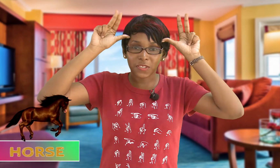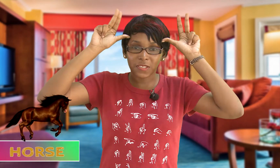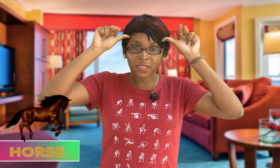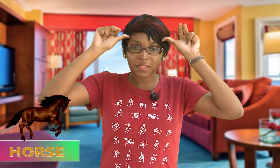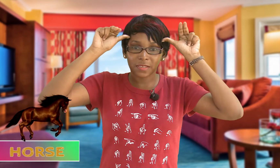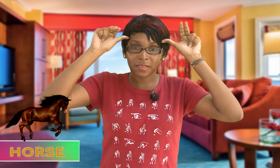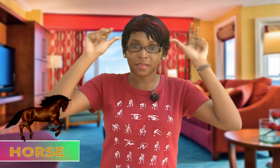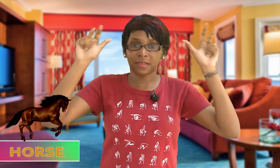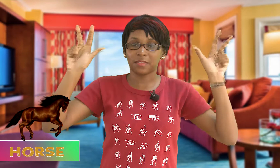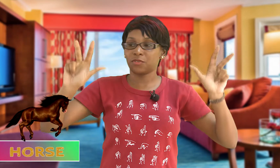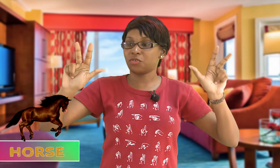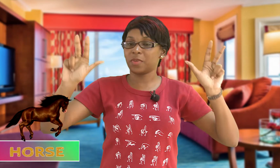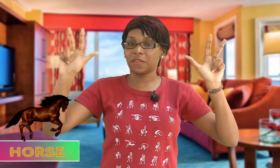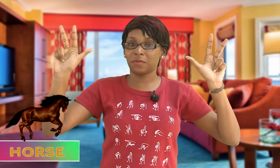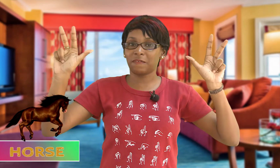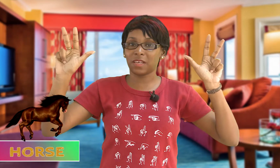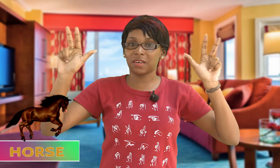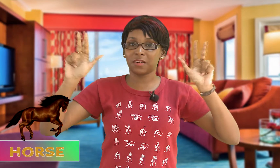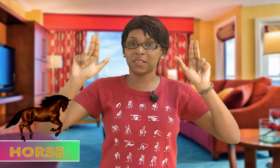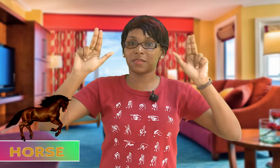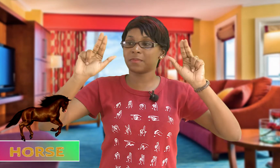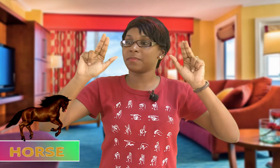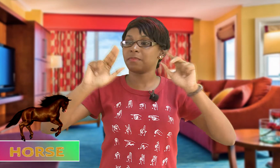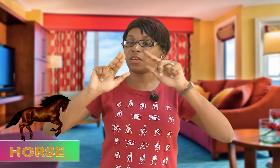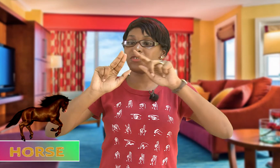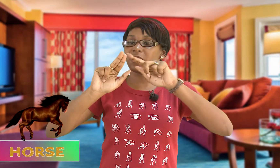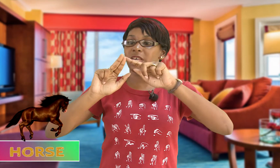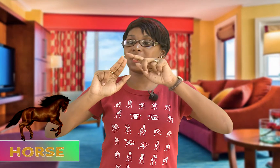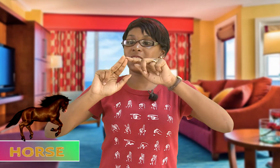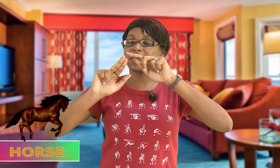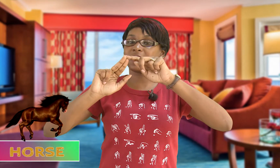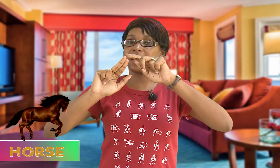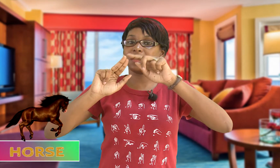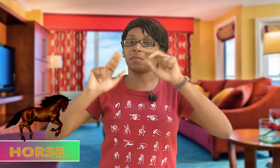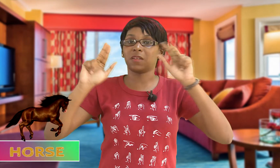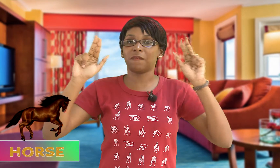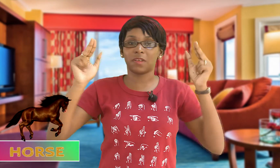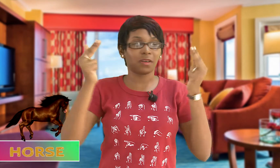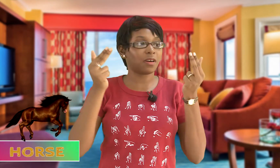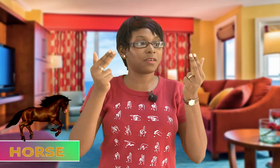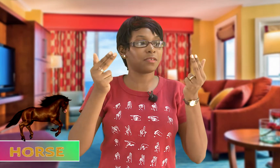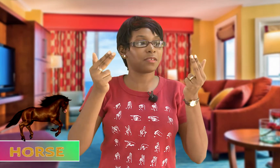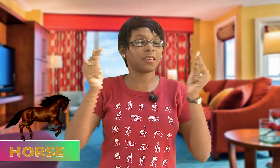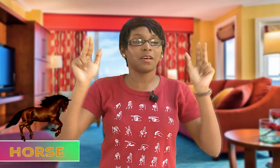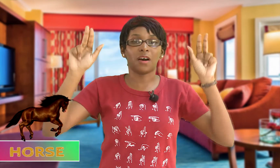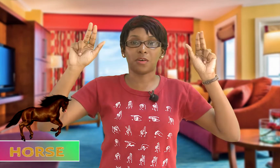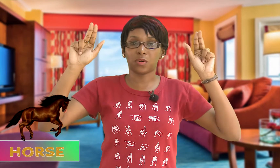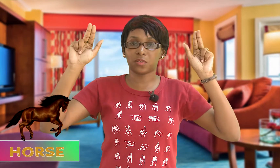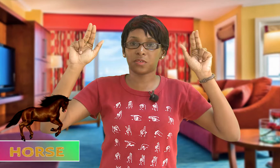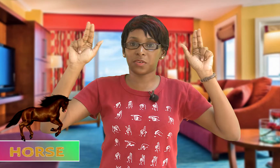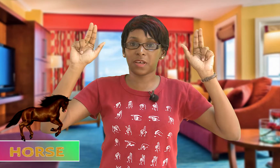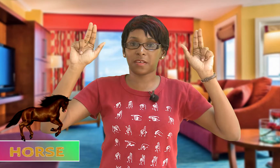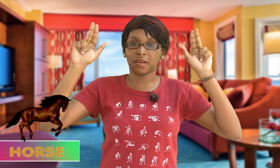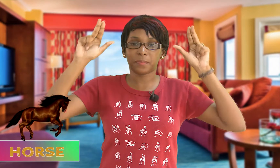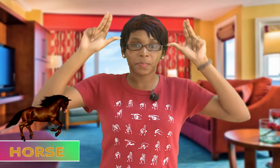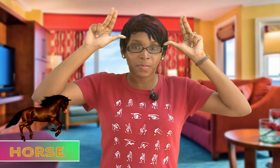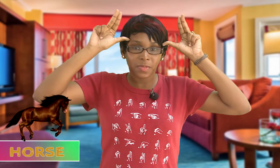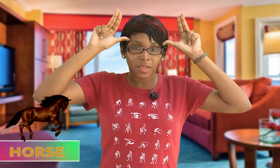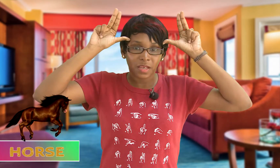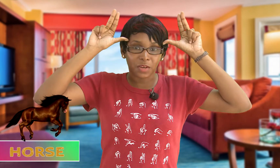horse. Show me your three fingers. Make sure the index and the middle fingers are together and